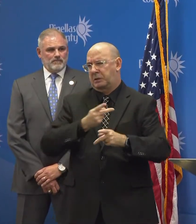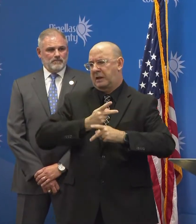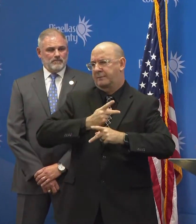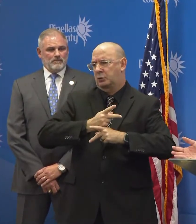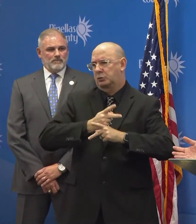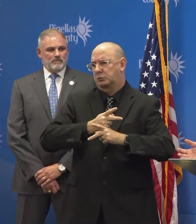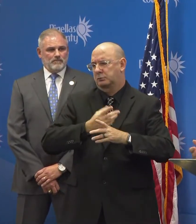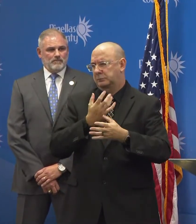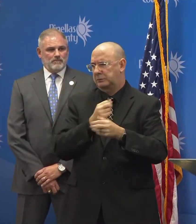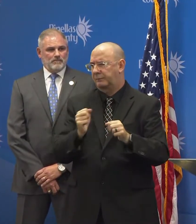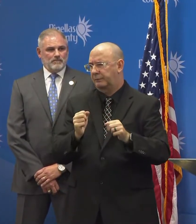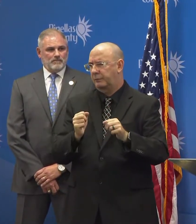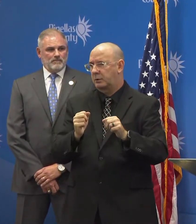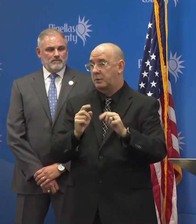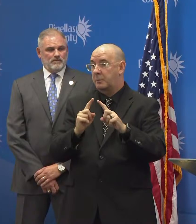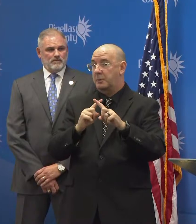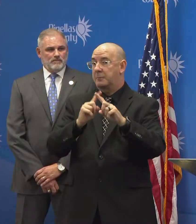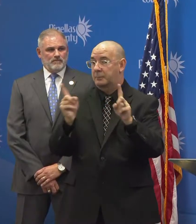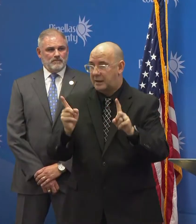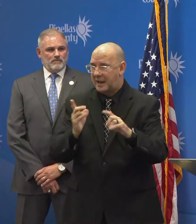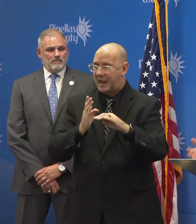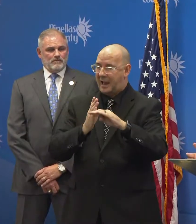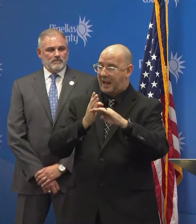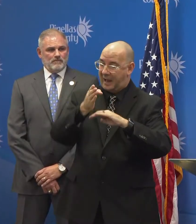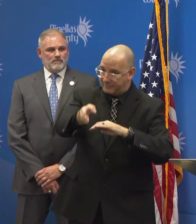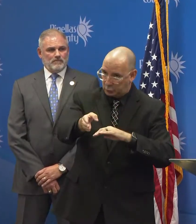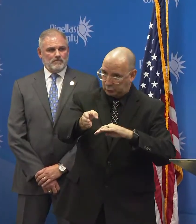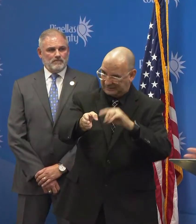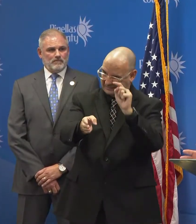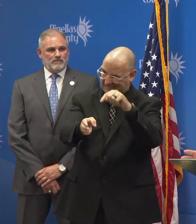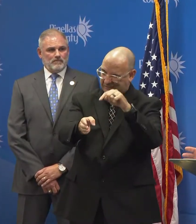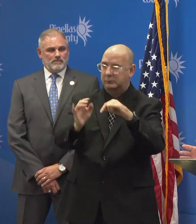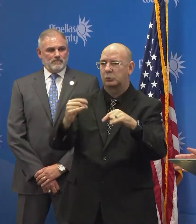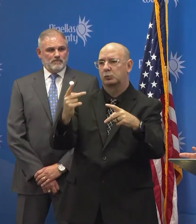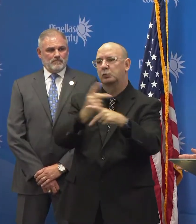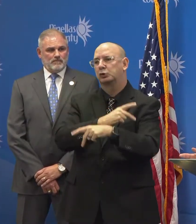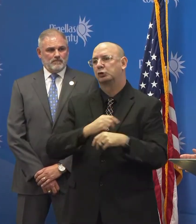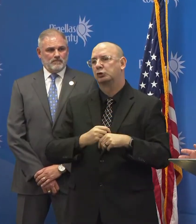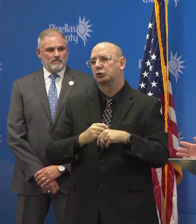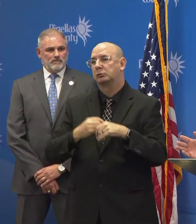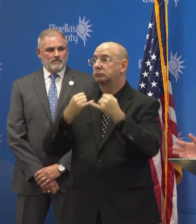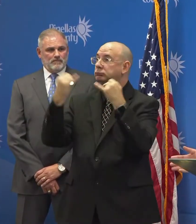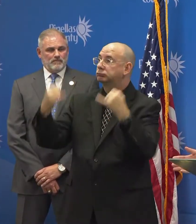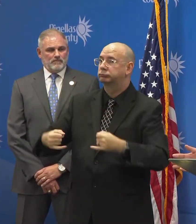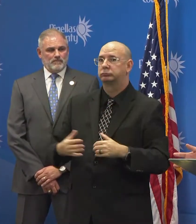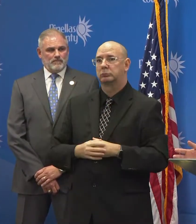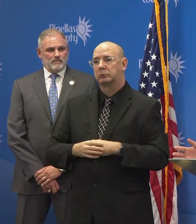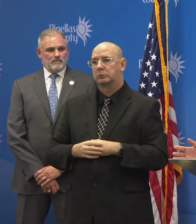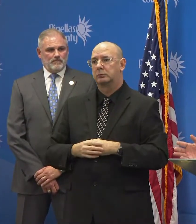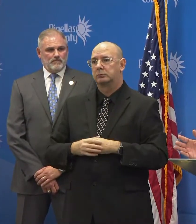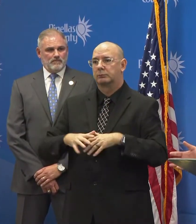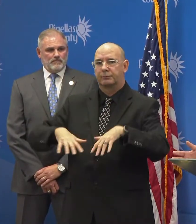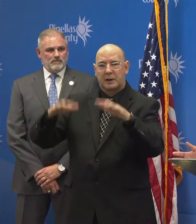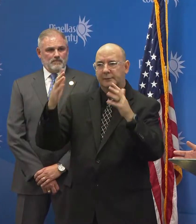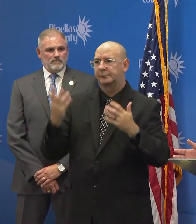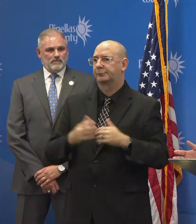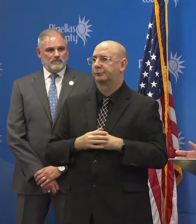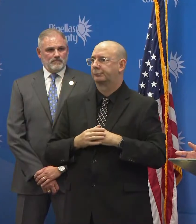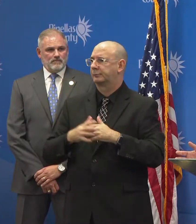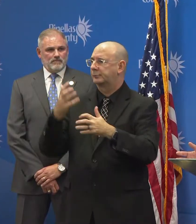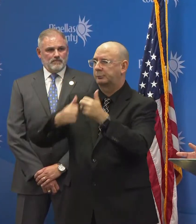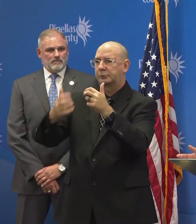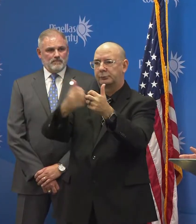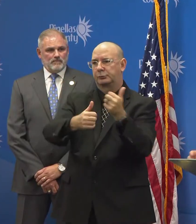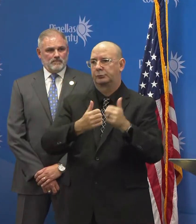passes, I mean, there's going to be stuff. There's going to be power lines down. There's going to be flooding. There's going to be a whole host of things that are happening, and it's going to be a very